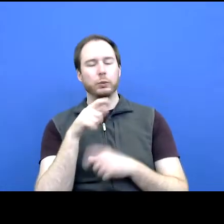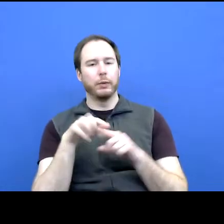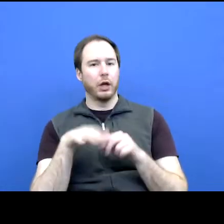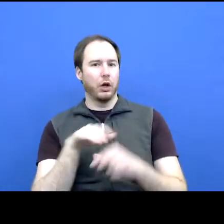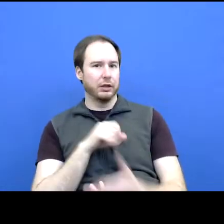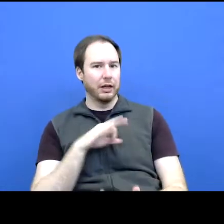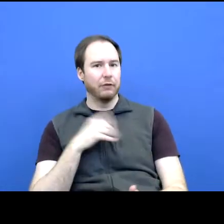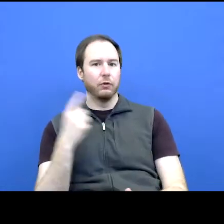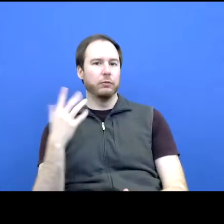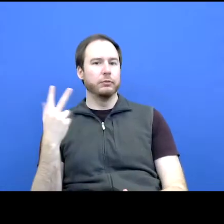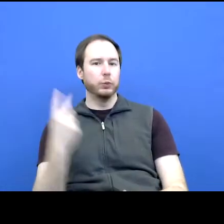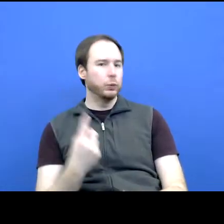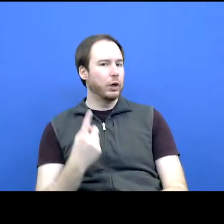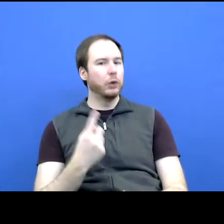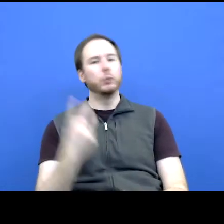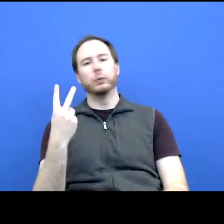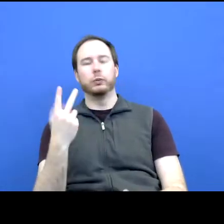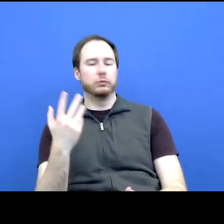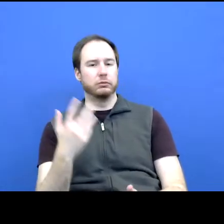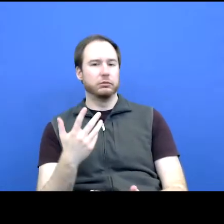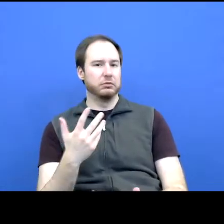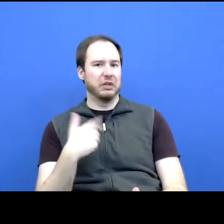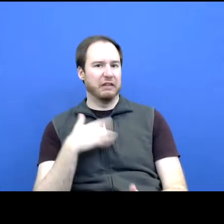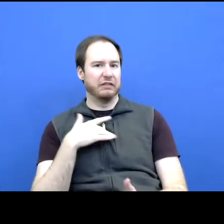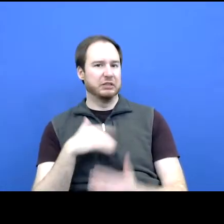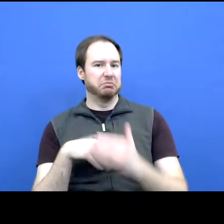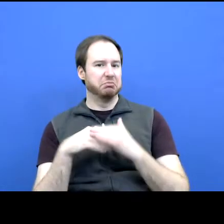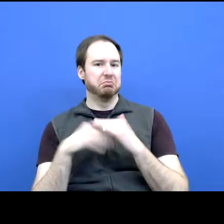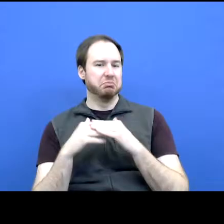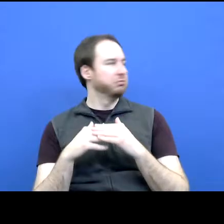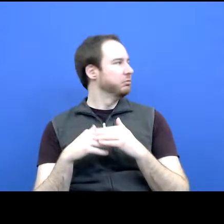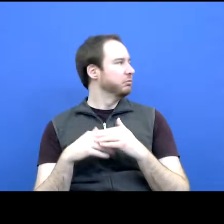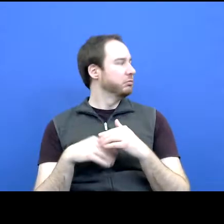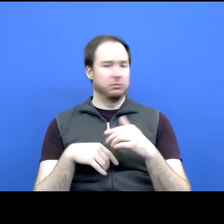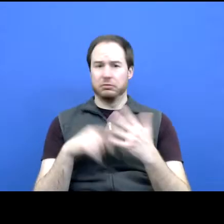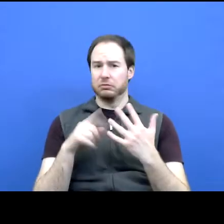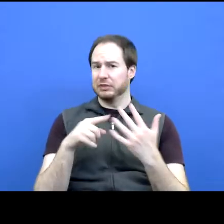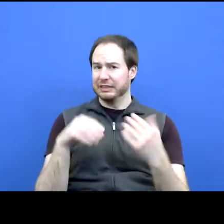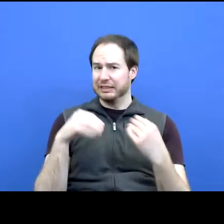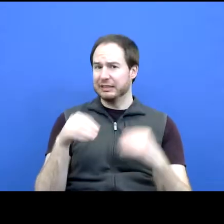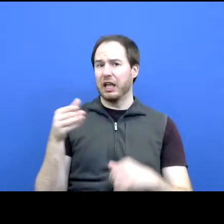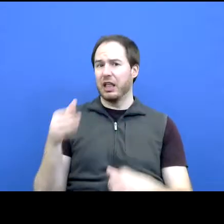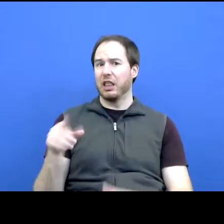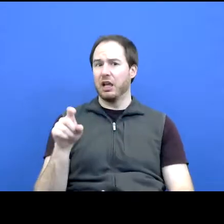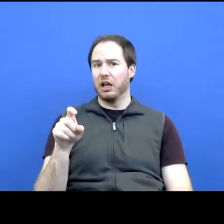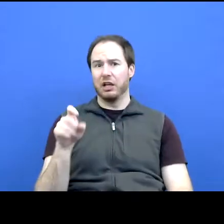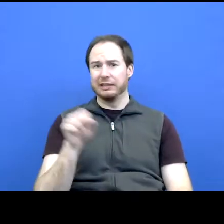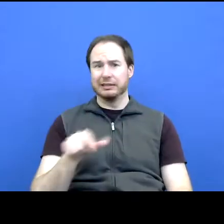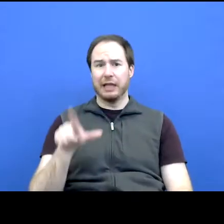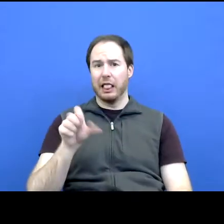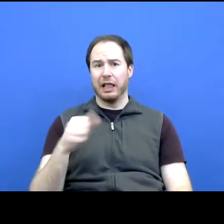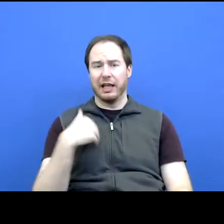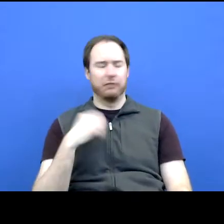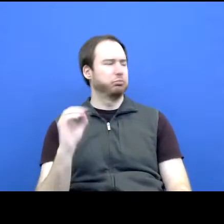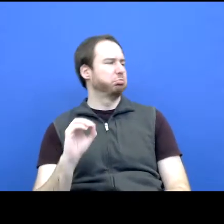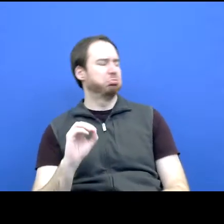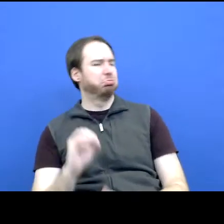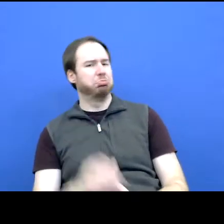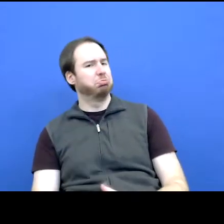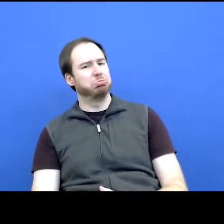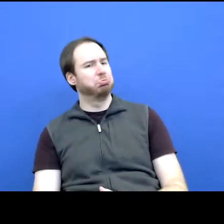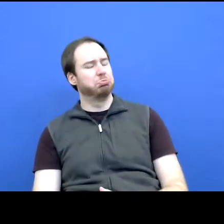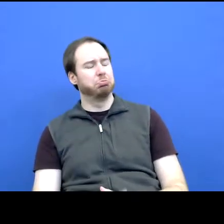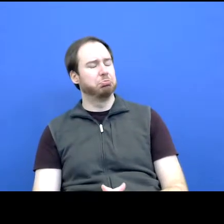I feel confident saying probably two would be. You sell any cars from the location? Any sales from there? No. Okay,